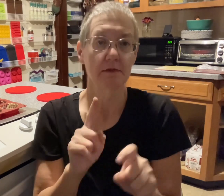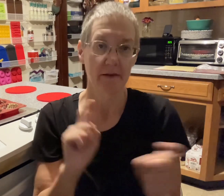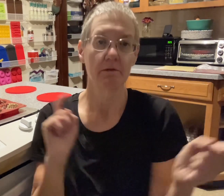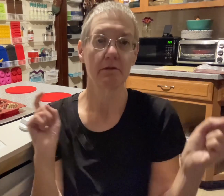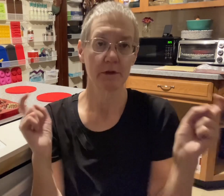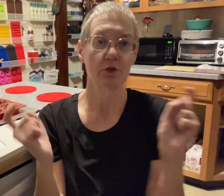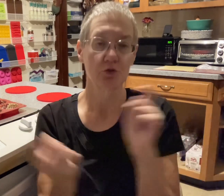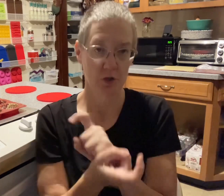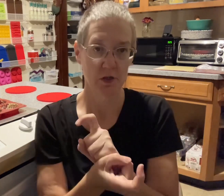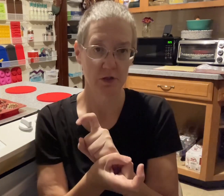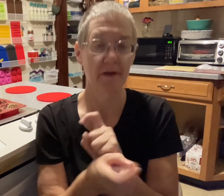have changed.